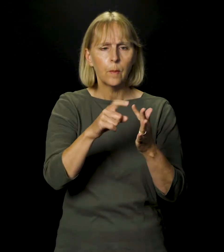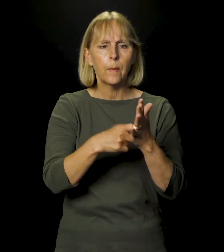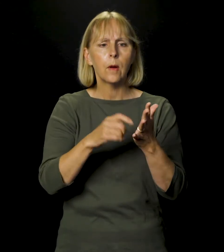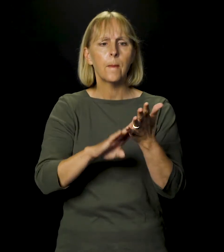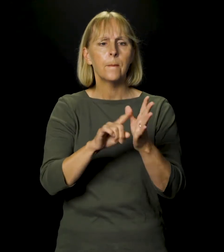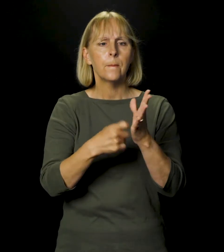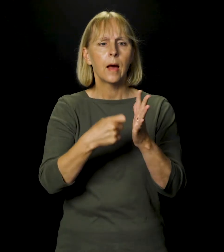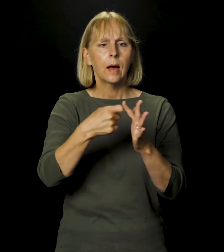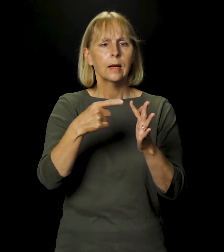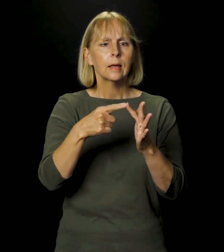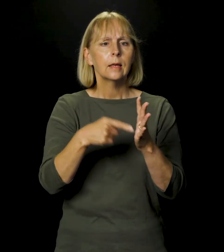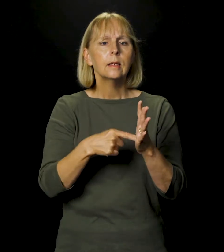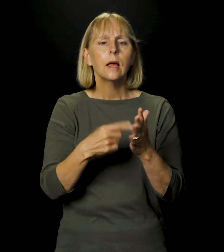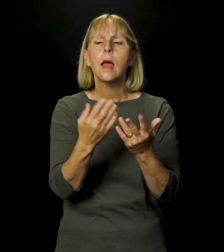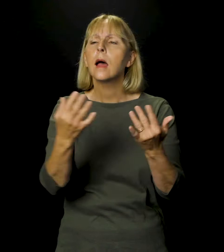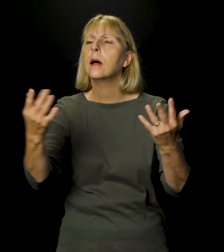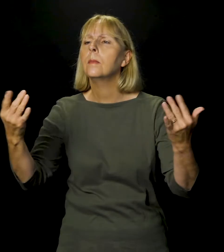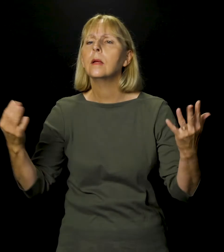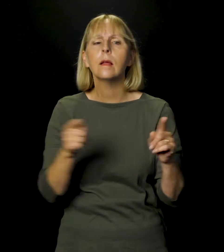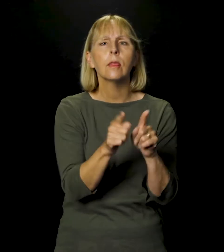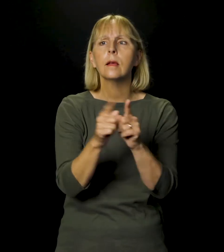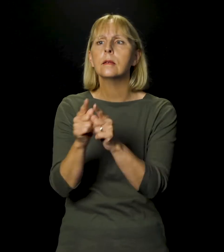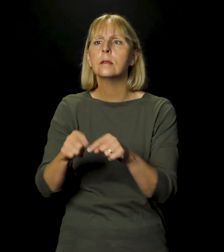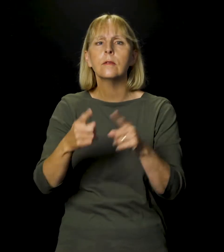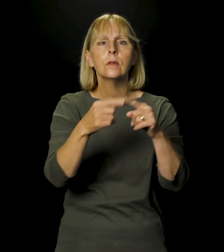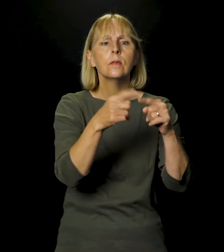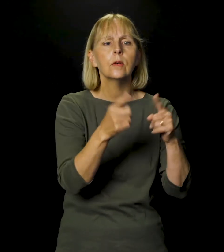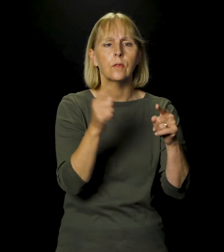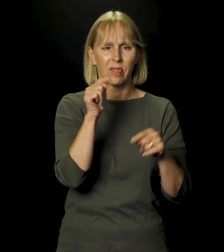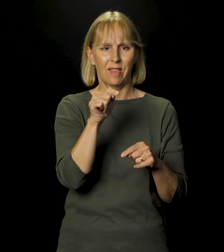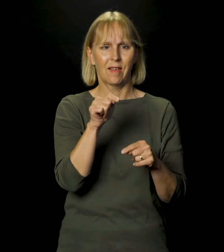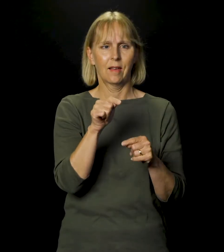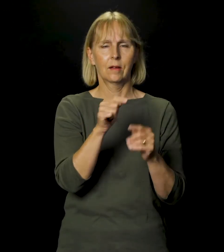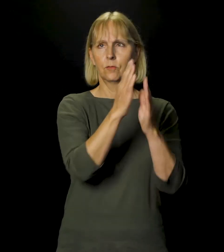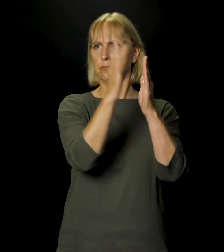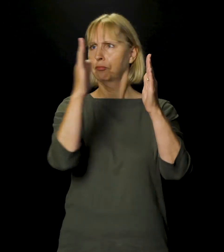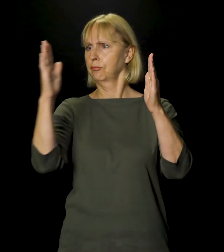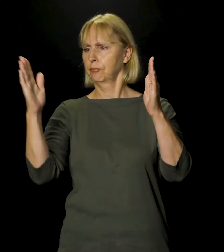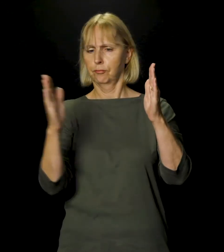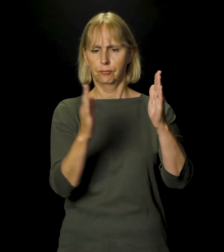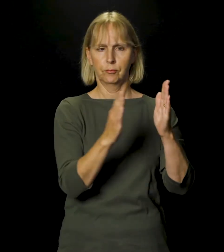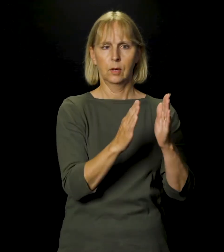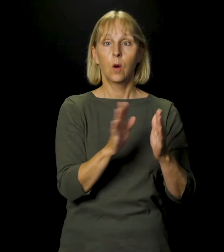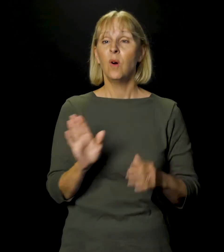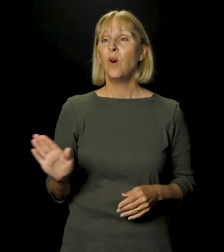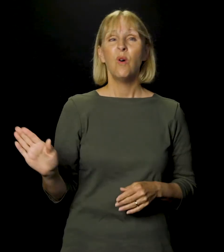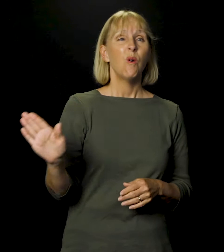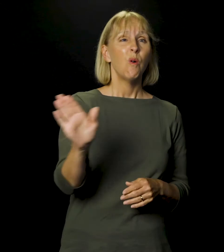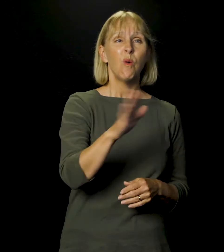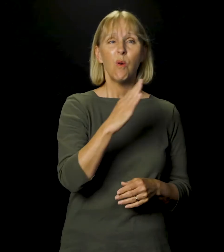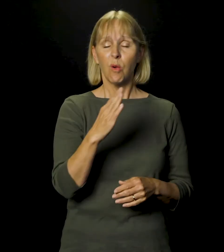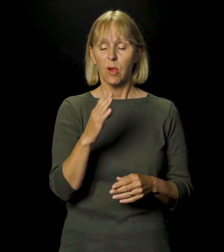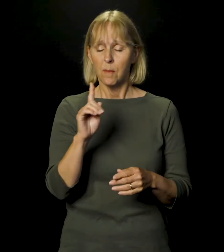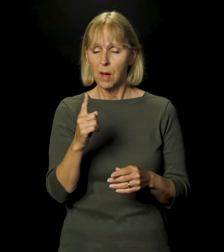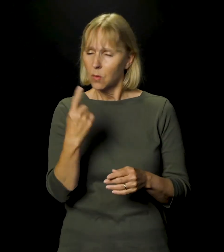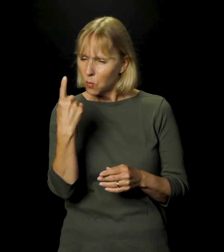in a supermarket? And you probably feel like the correct answer is all of them apart from the one thing that you're looking for. For me, that is